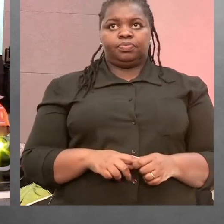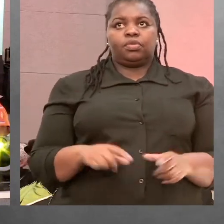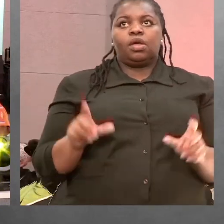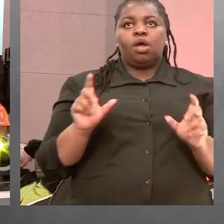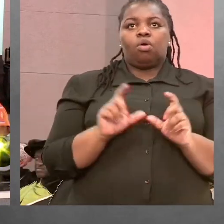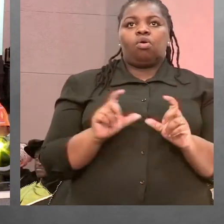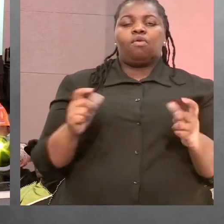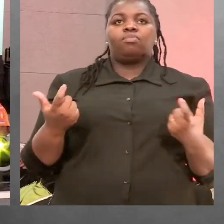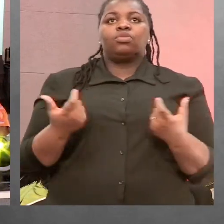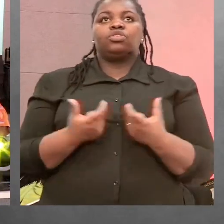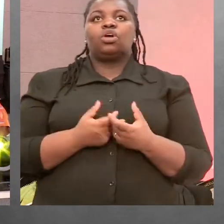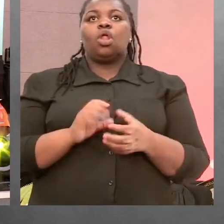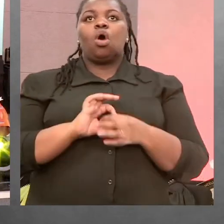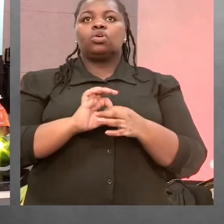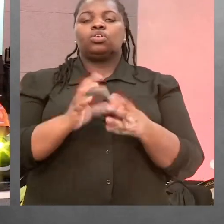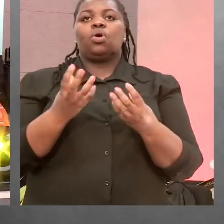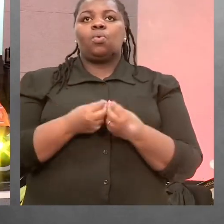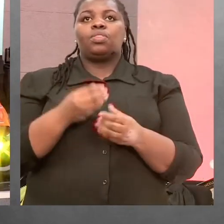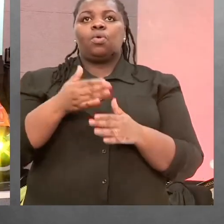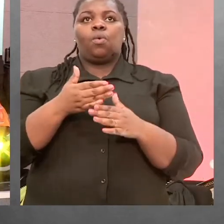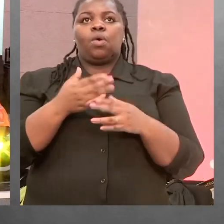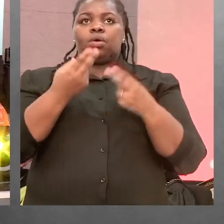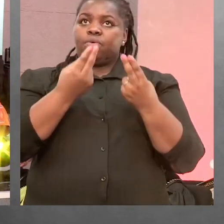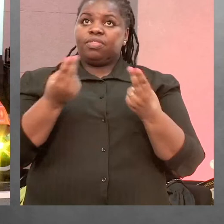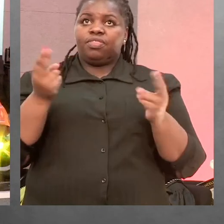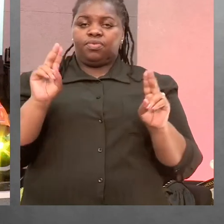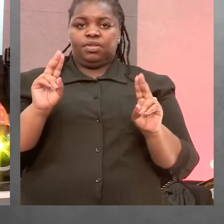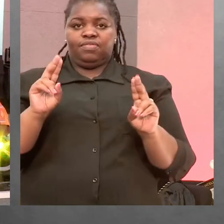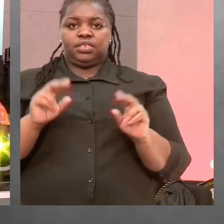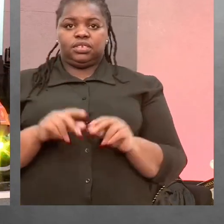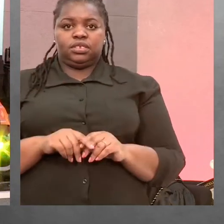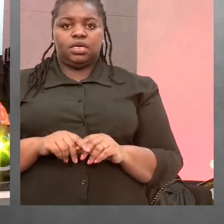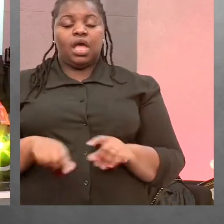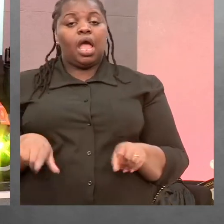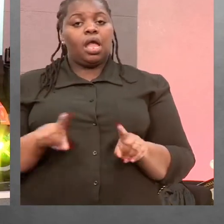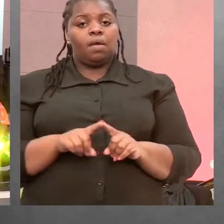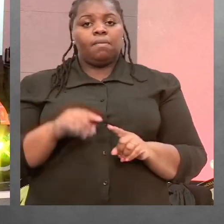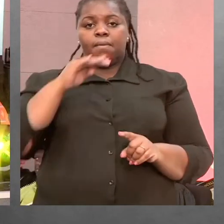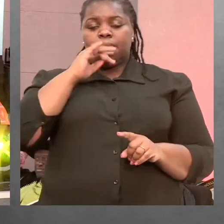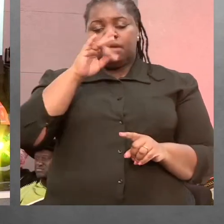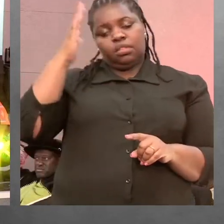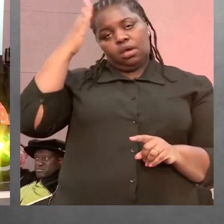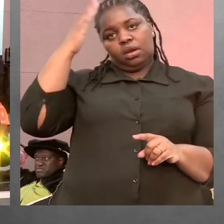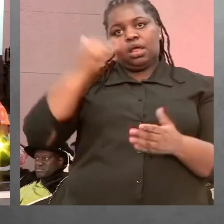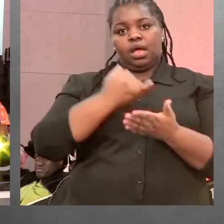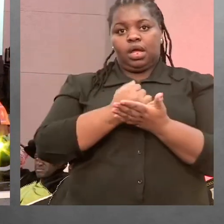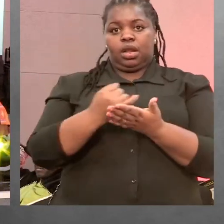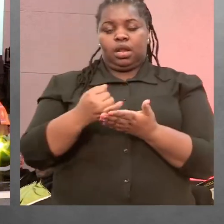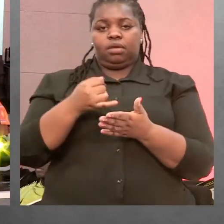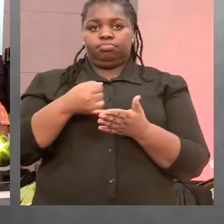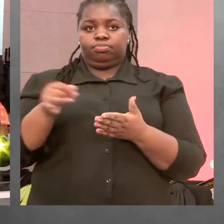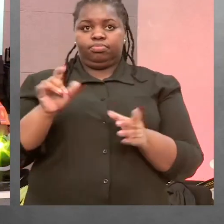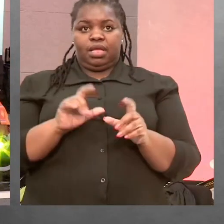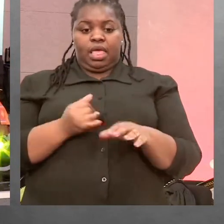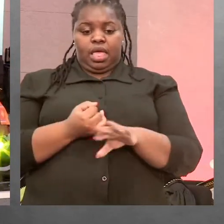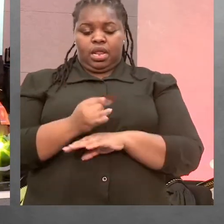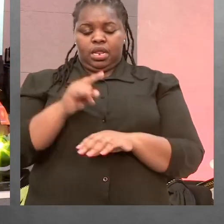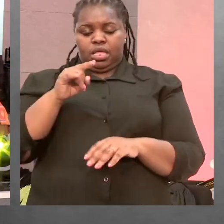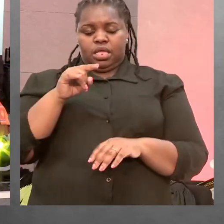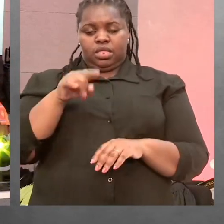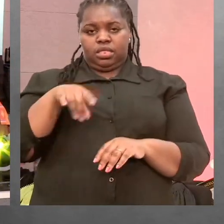Convocation, in connection to this working with the university, has embarked on a graduate debt clearance project early this year in